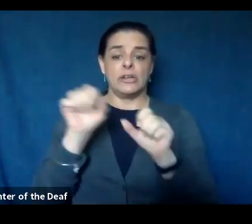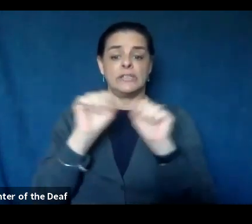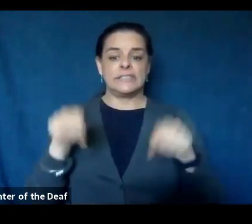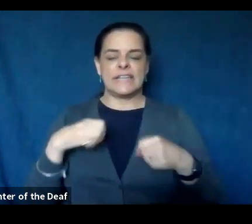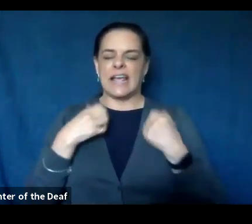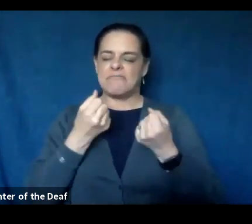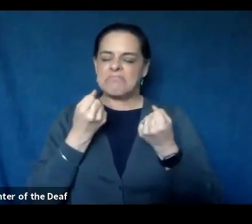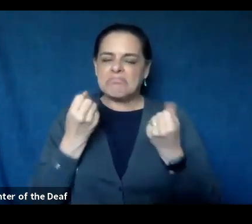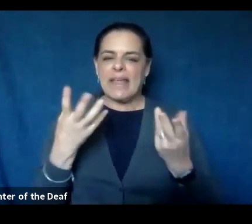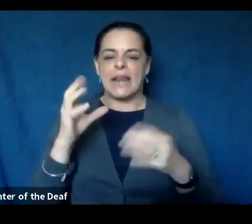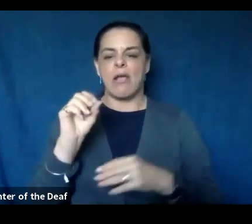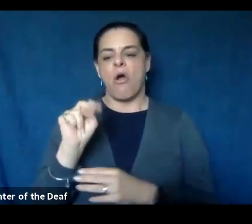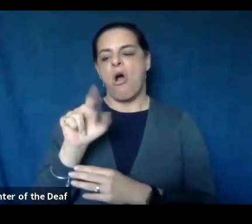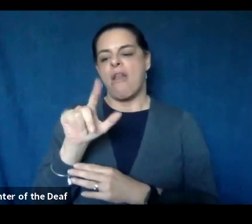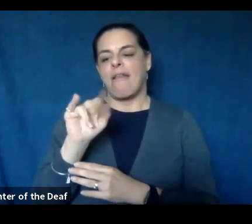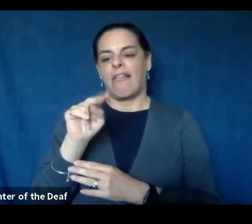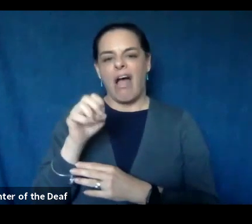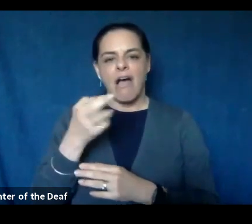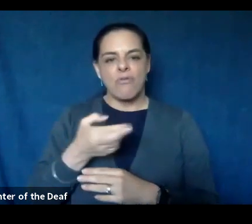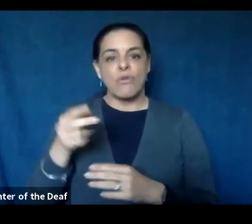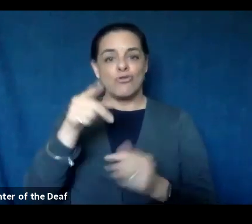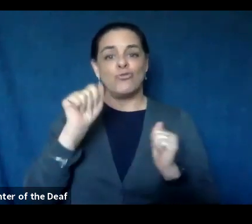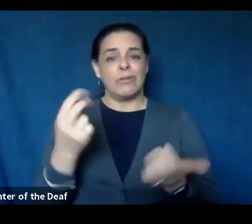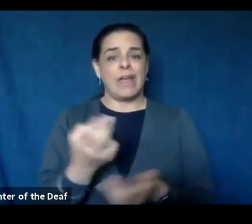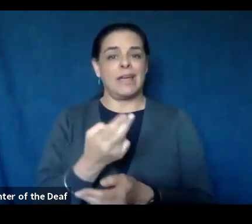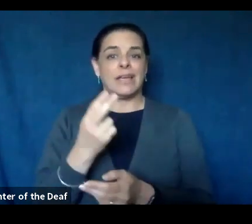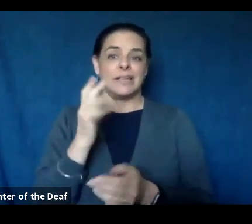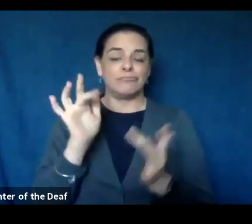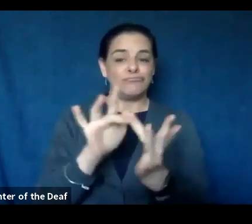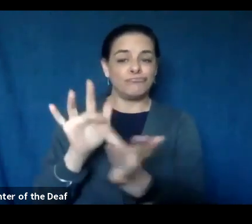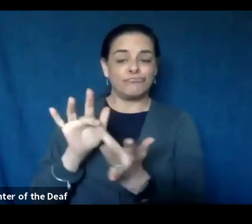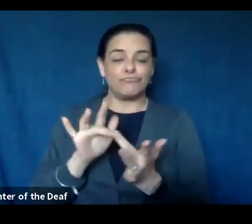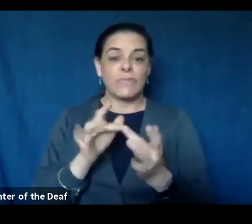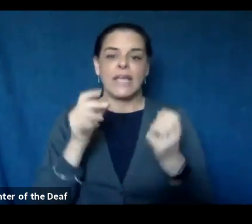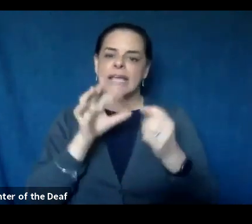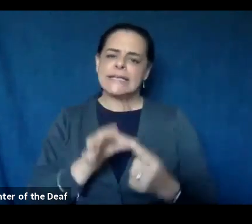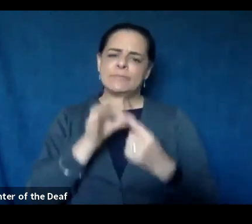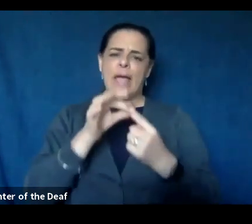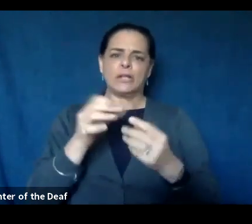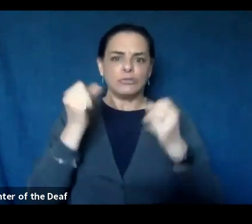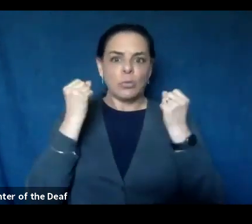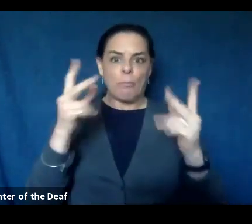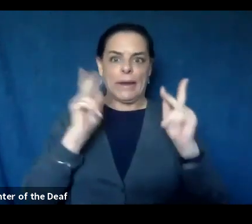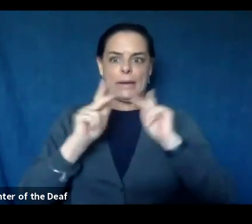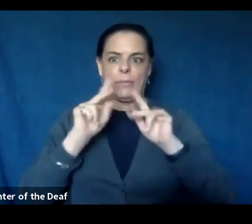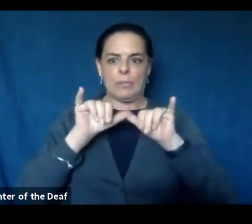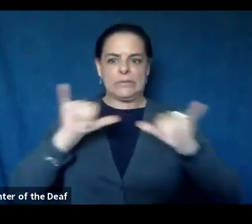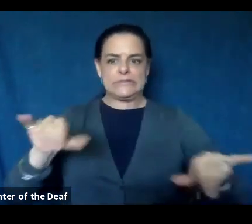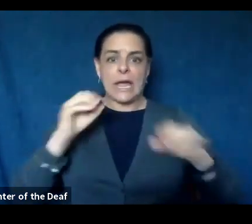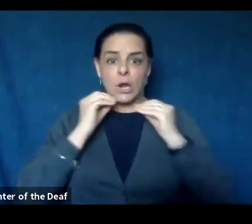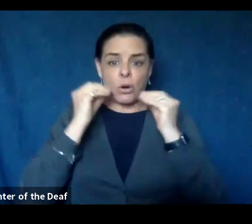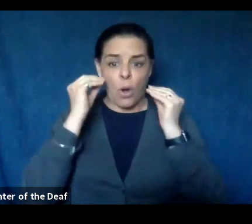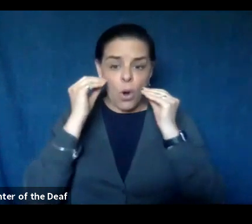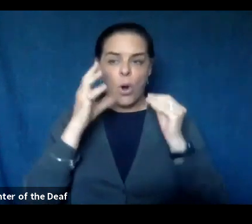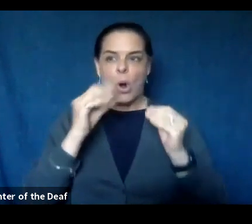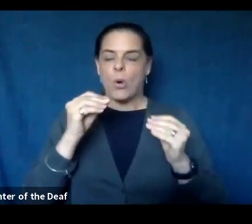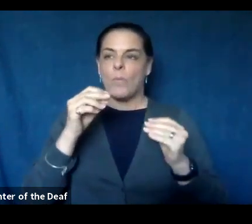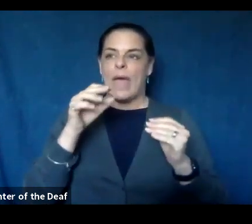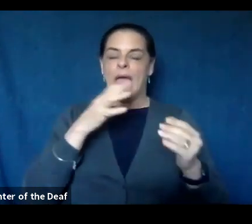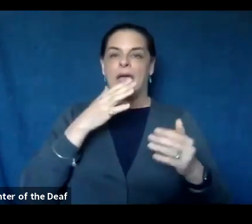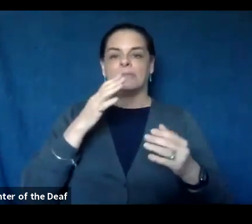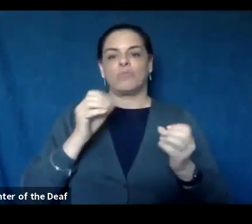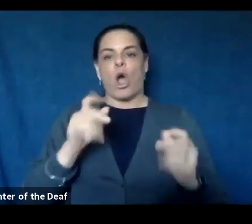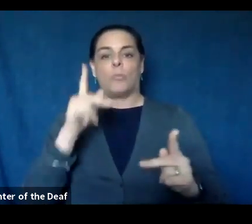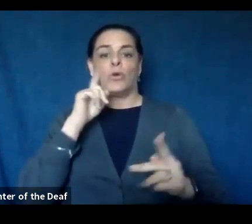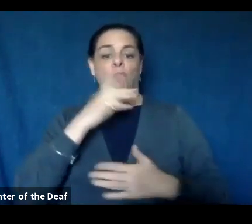resources for people to take advantage of, especially when so many people are staying home and need opportunities for entertainment and